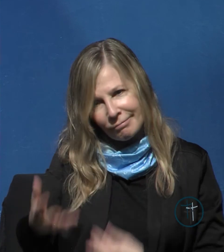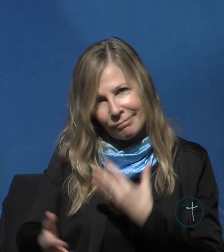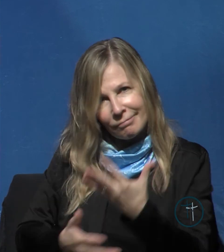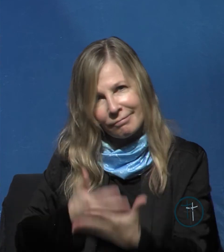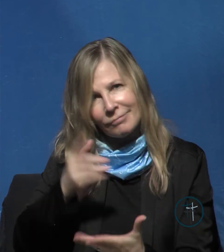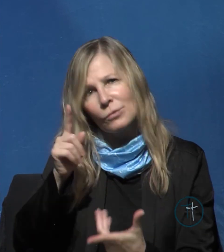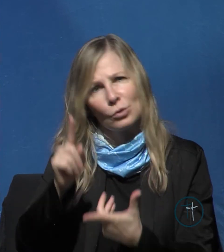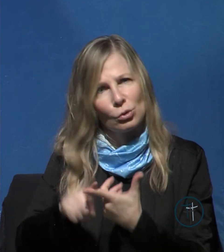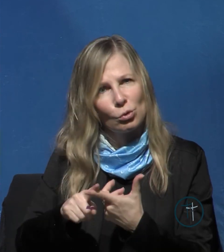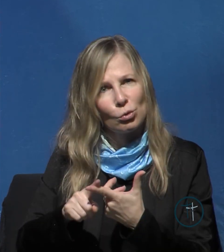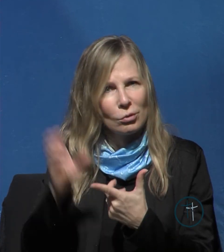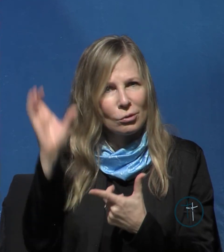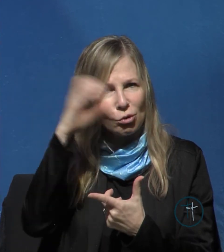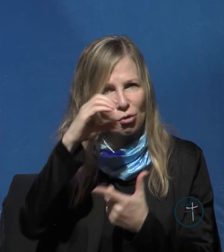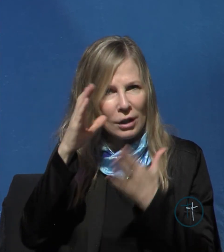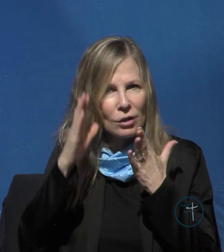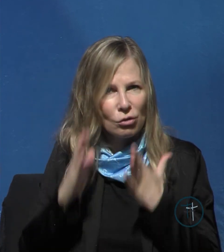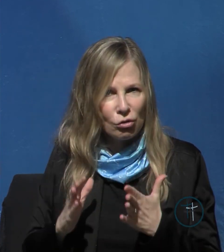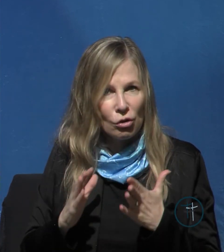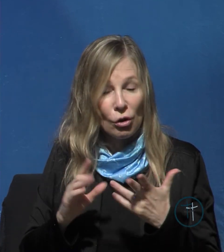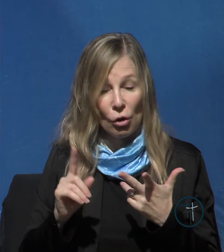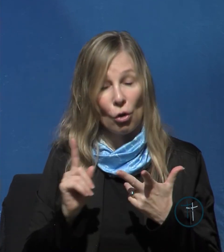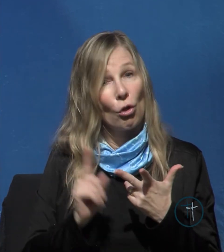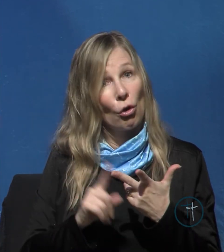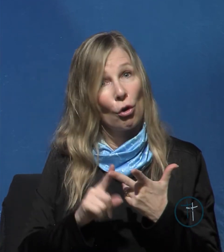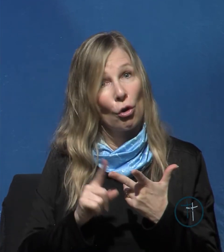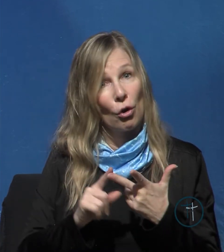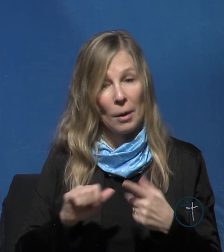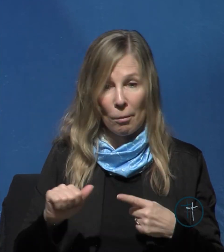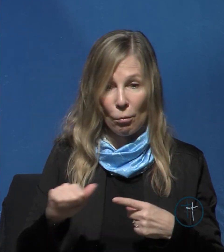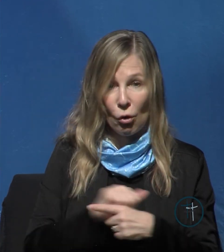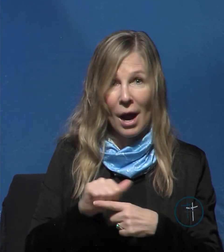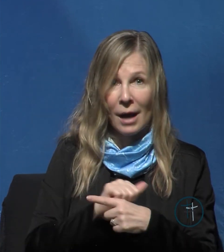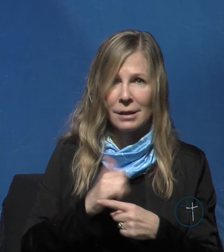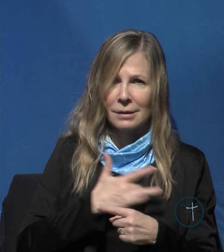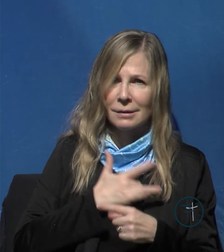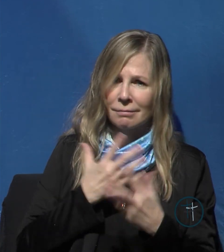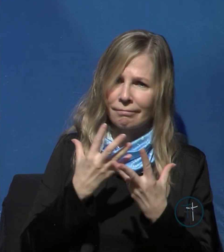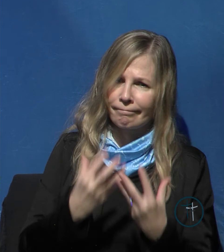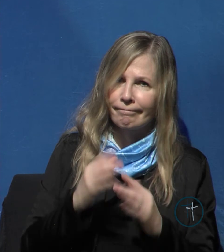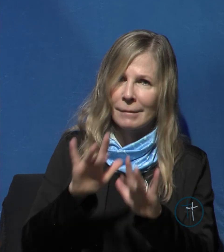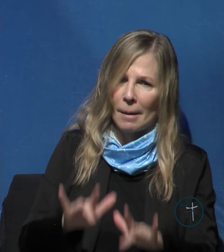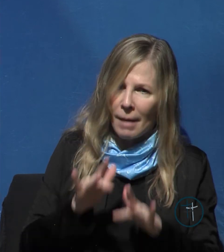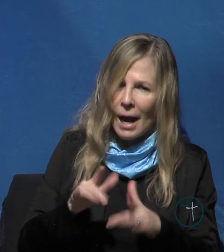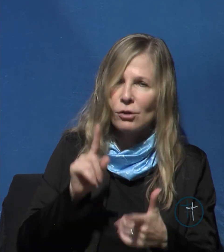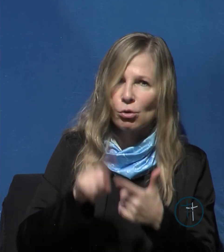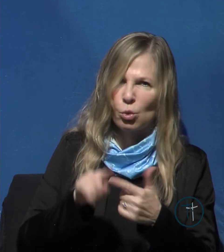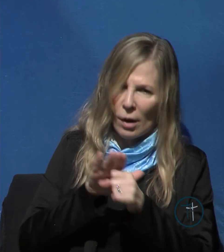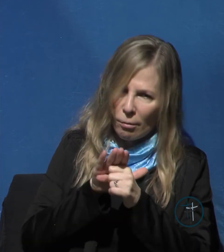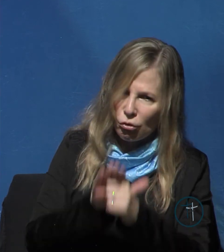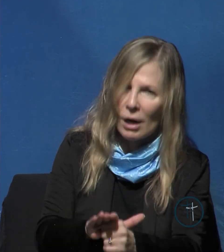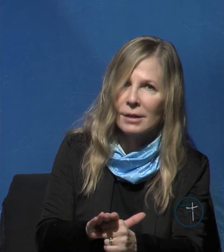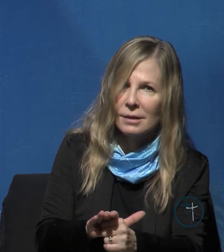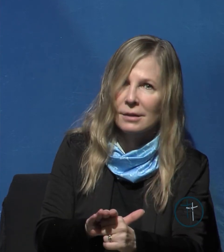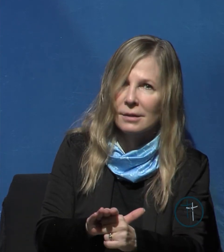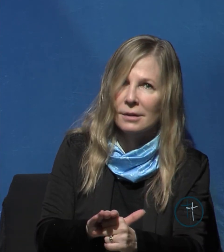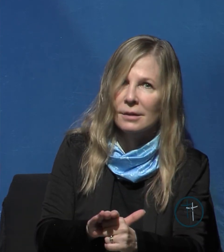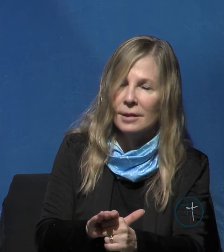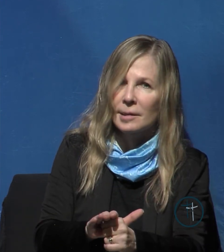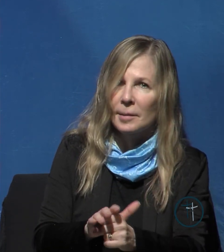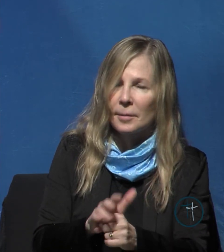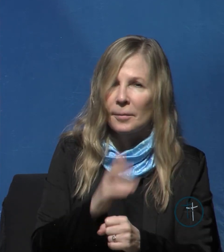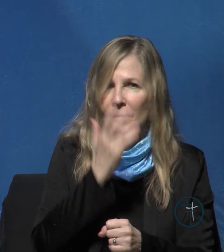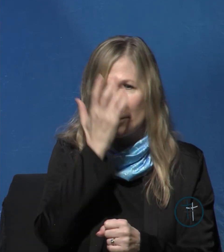the third, practice compassion toward the oppressed. Practice compassion towards the